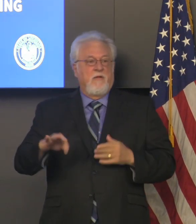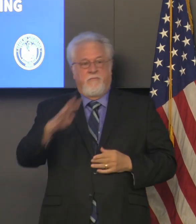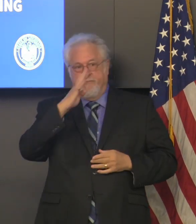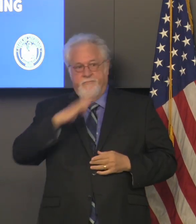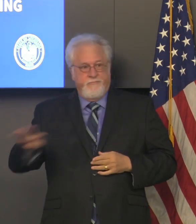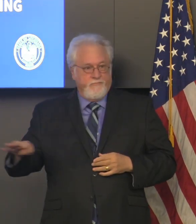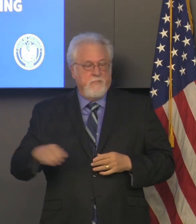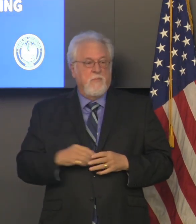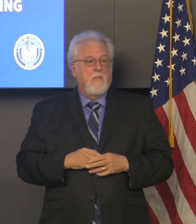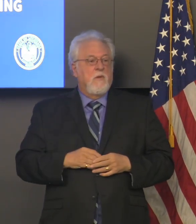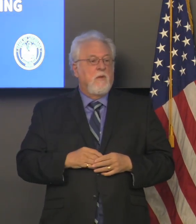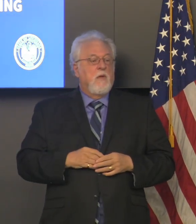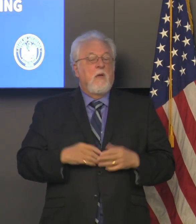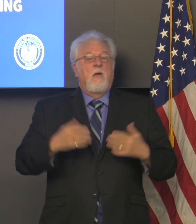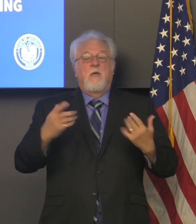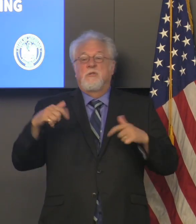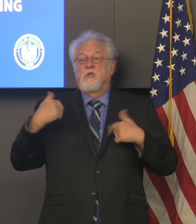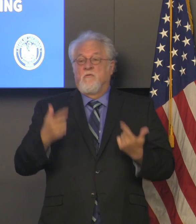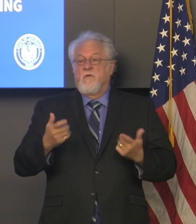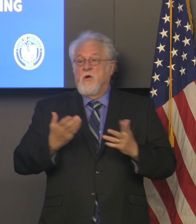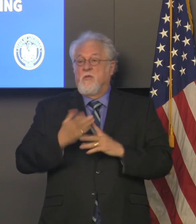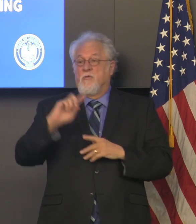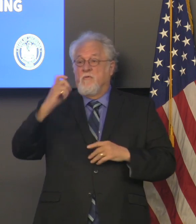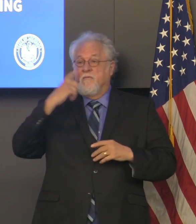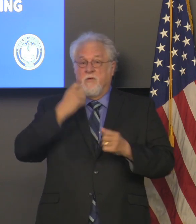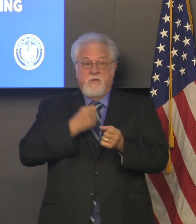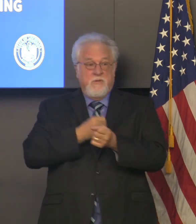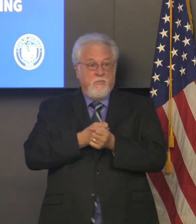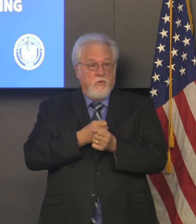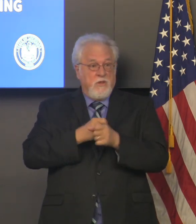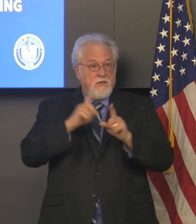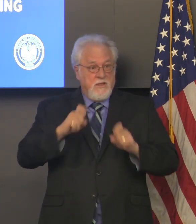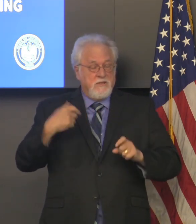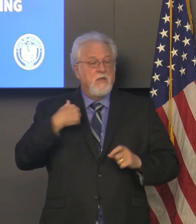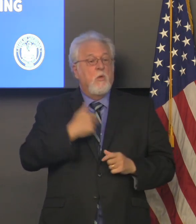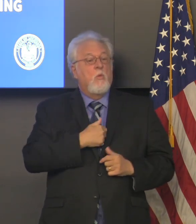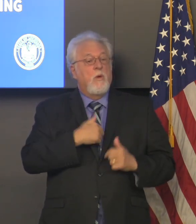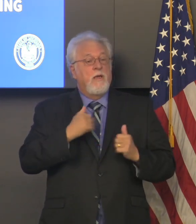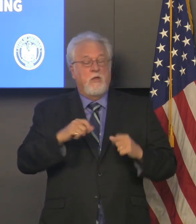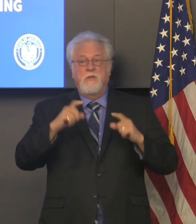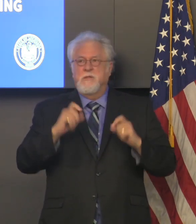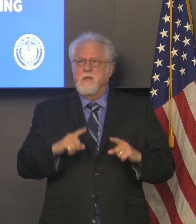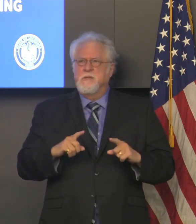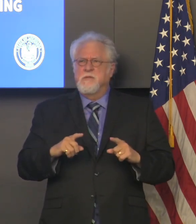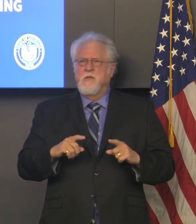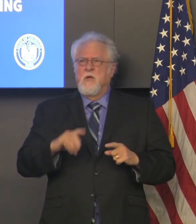be the case. Thus far, through federally supported surge testing, we've been able to test